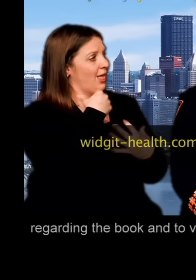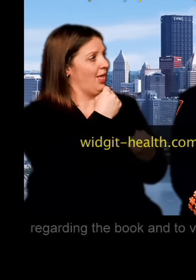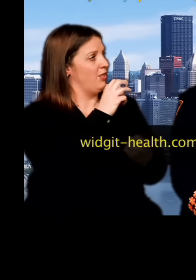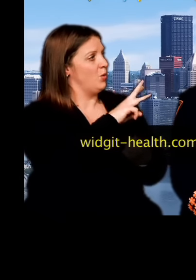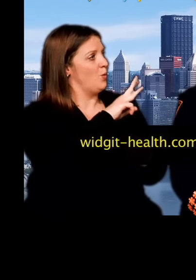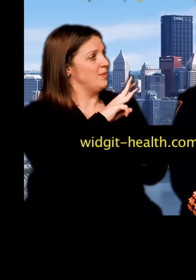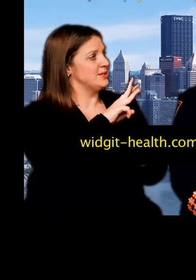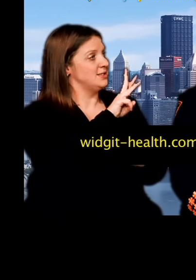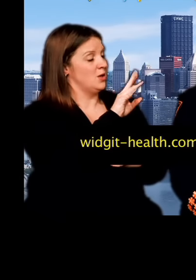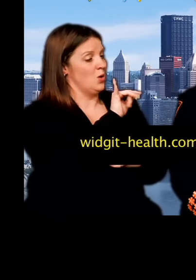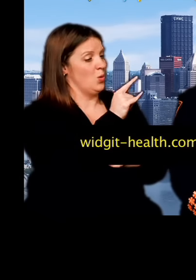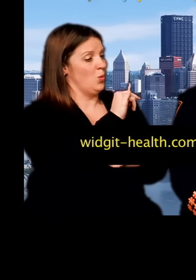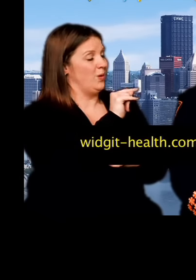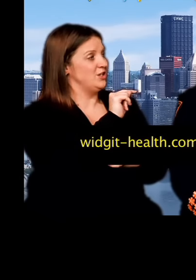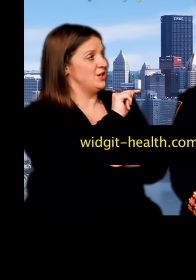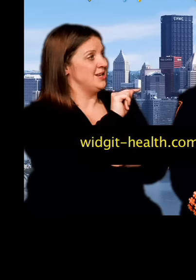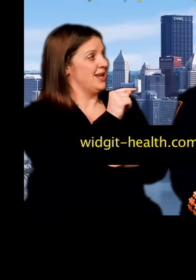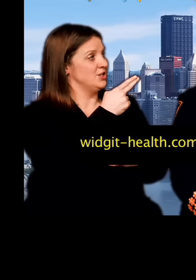at